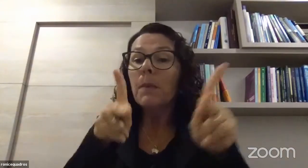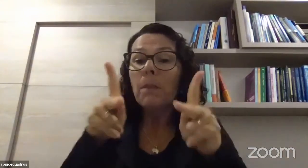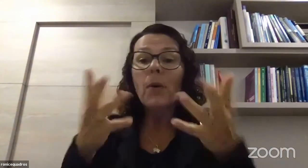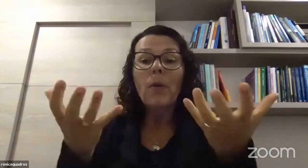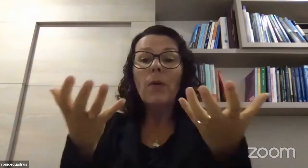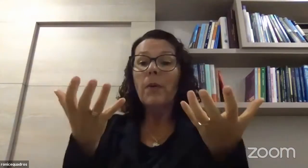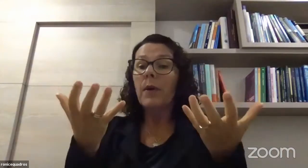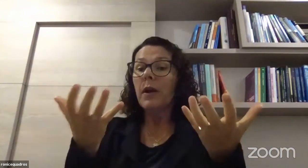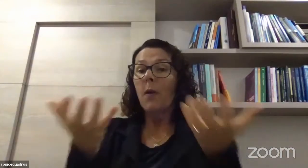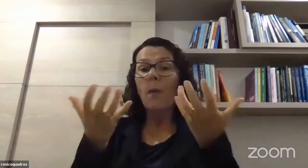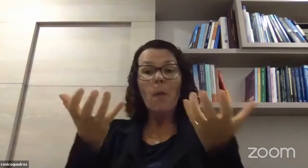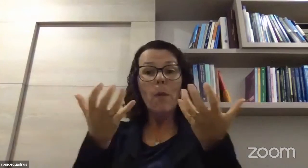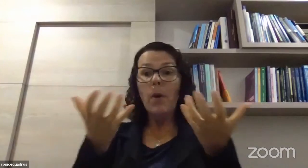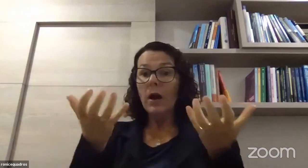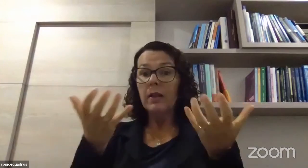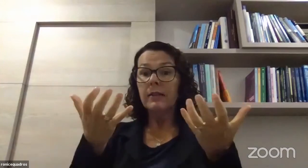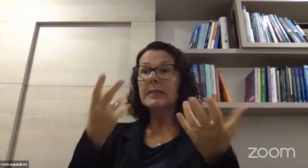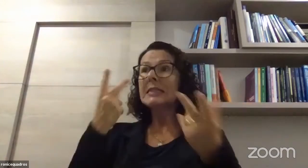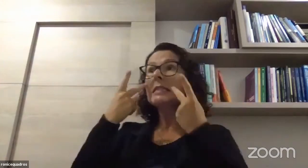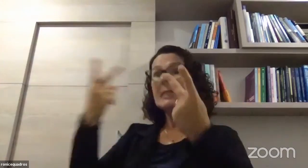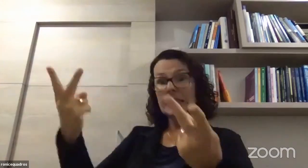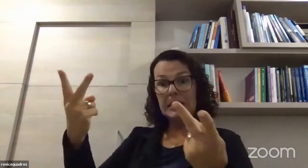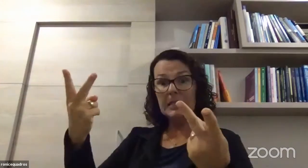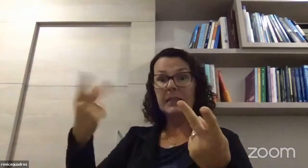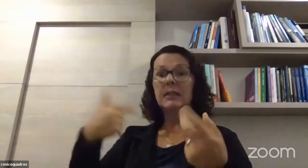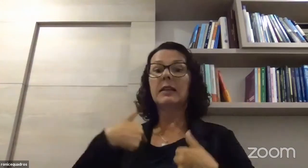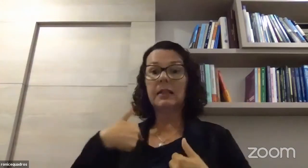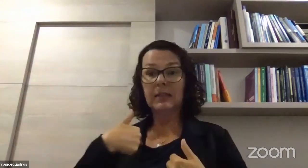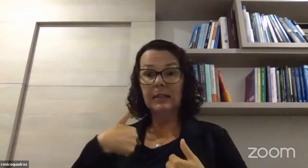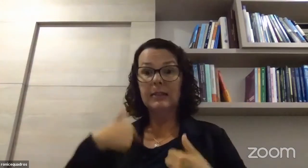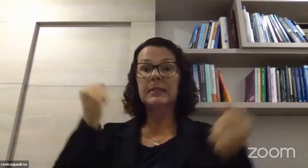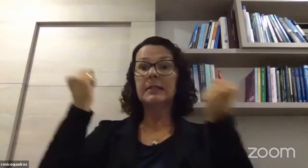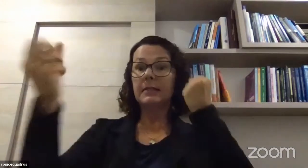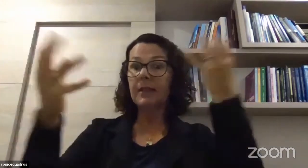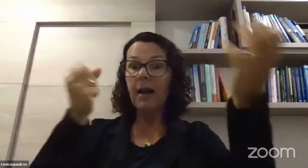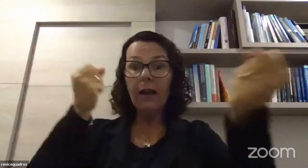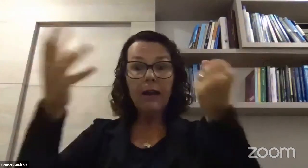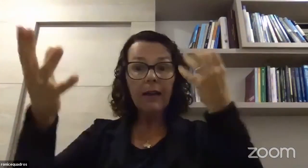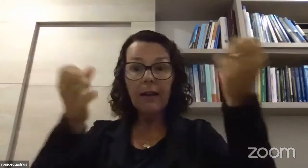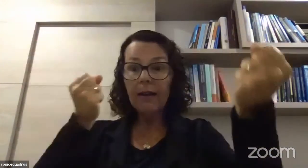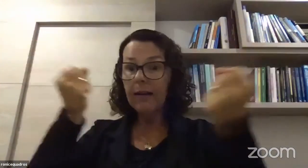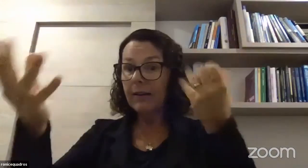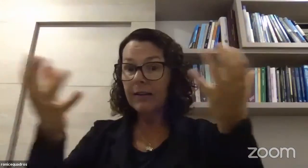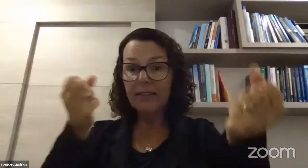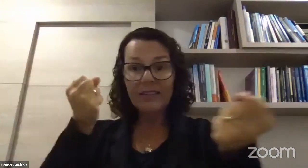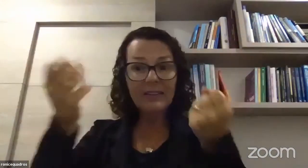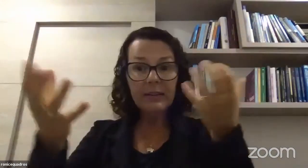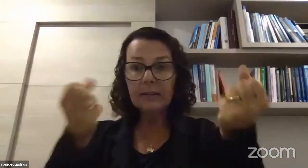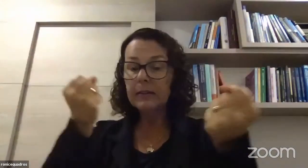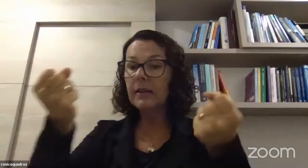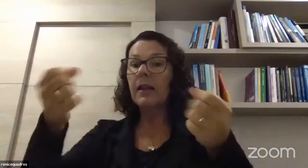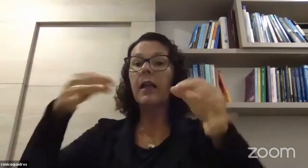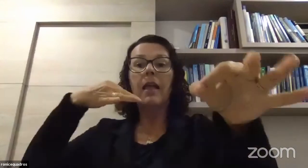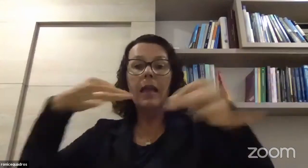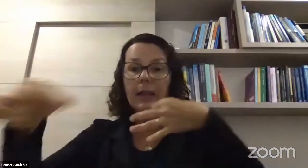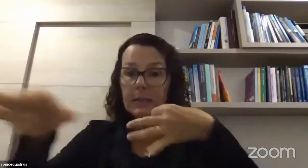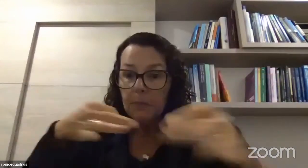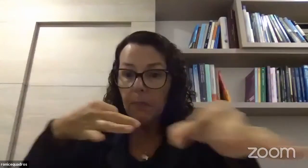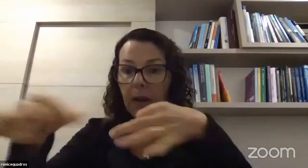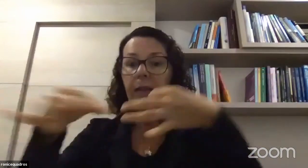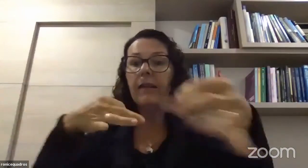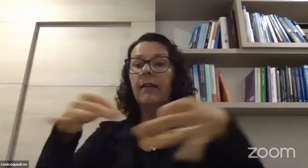then you don't know sign language. And deaf people want to see us. They want to see us